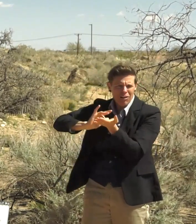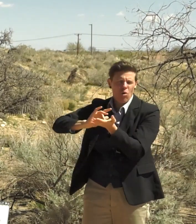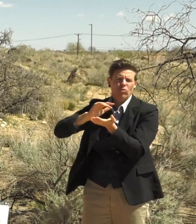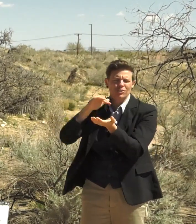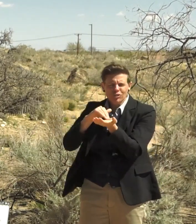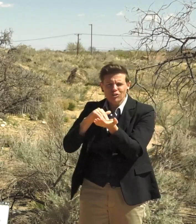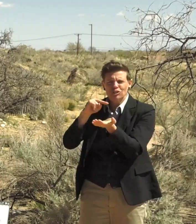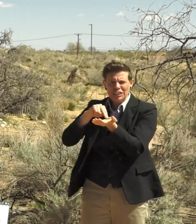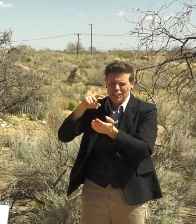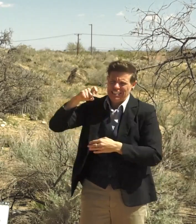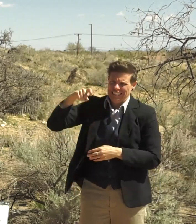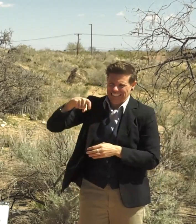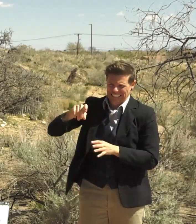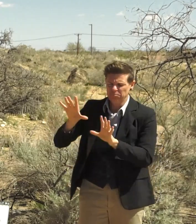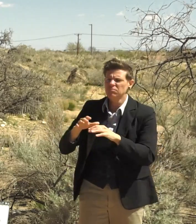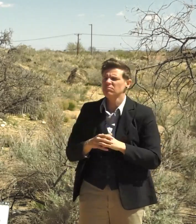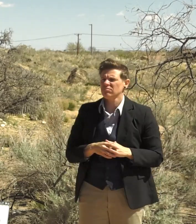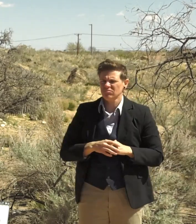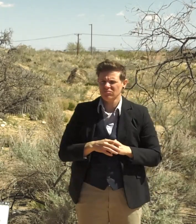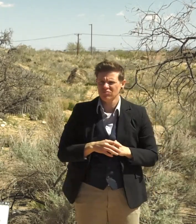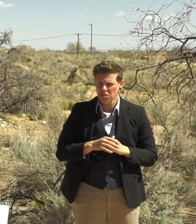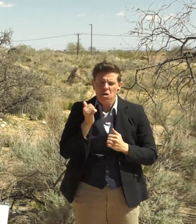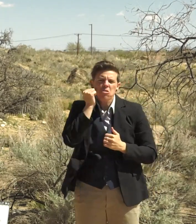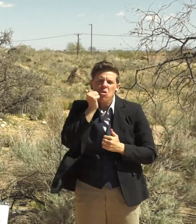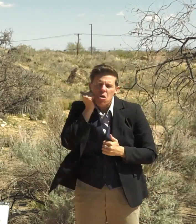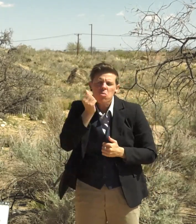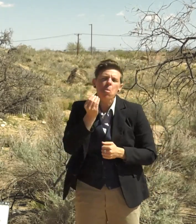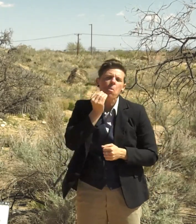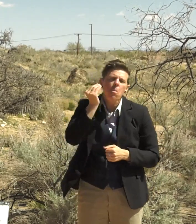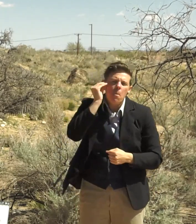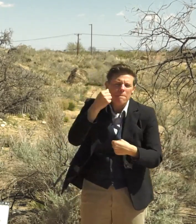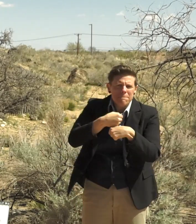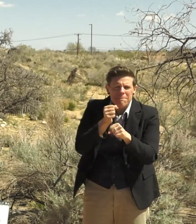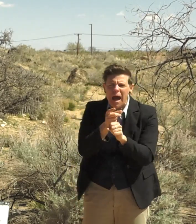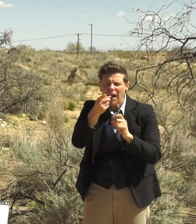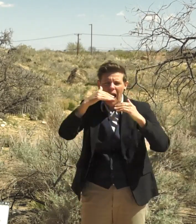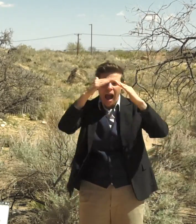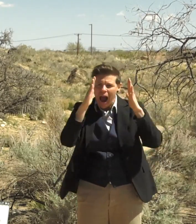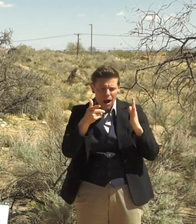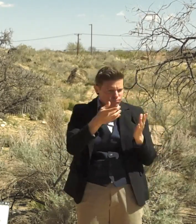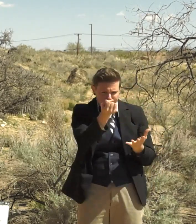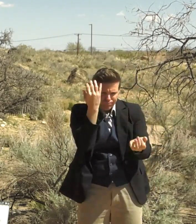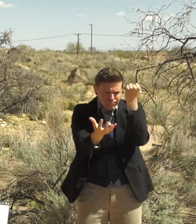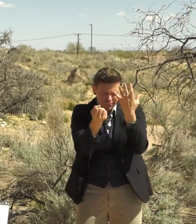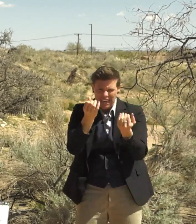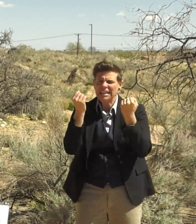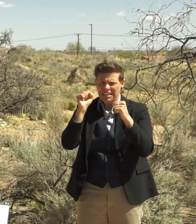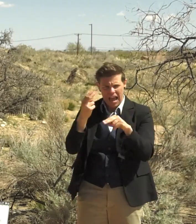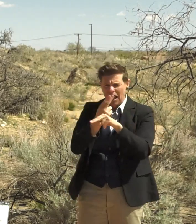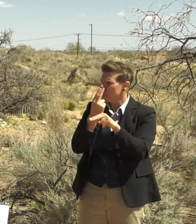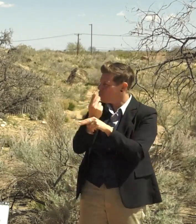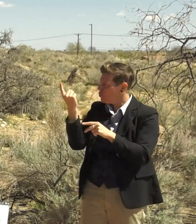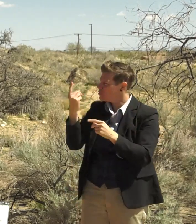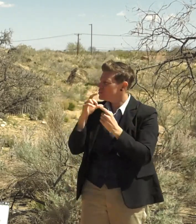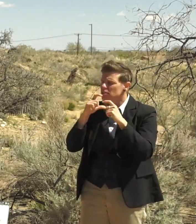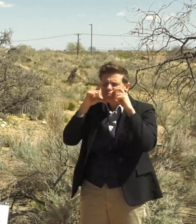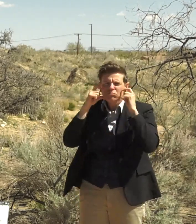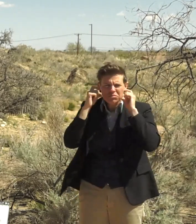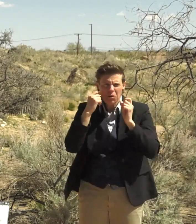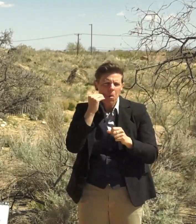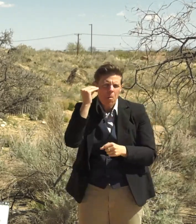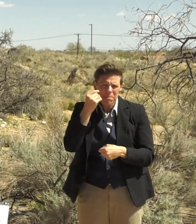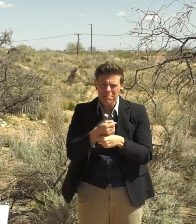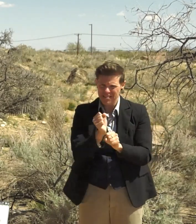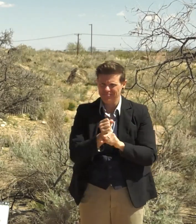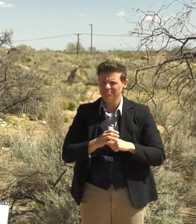cloth types that we're talking about. So it has elastic. These are available. I got this earlier on when things were more